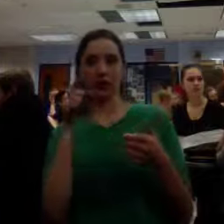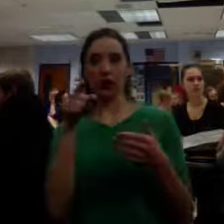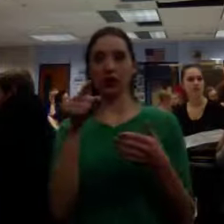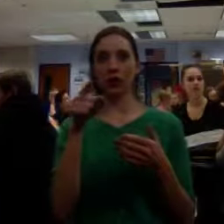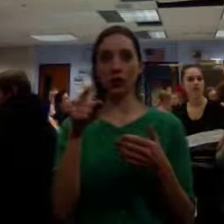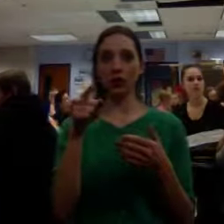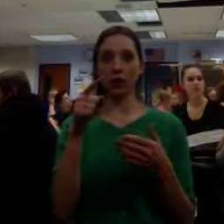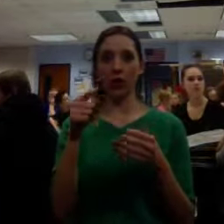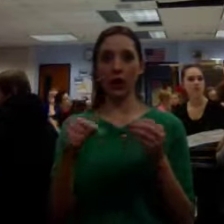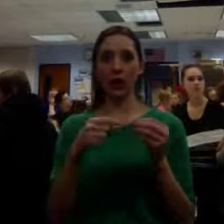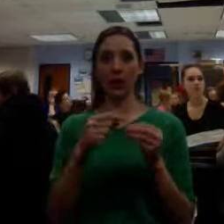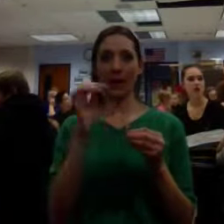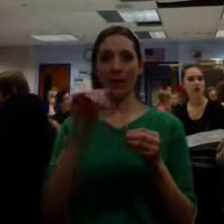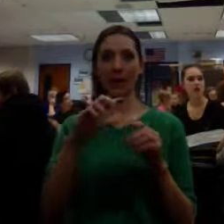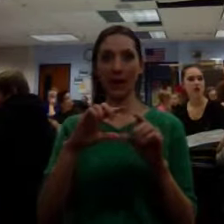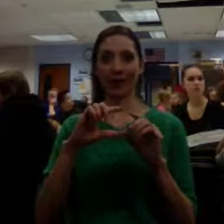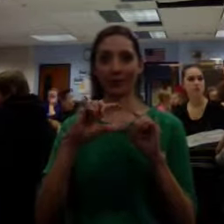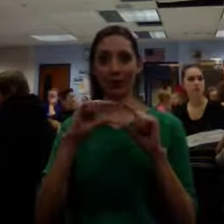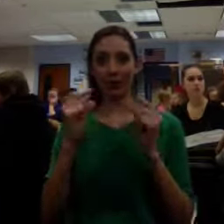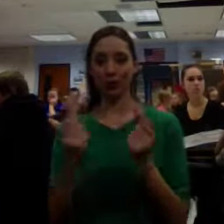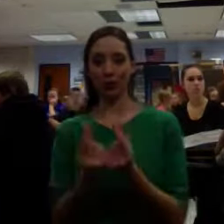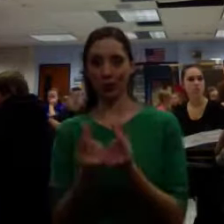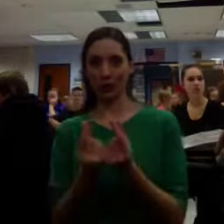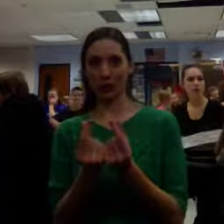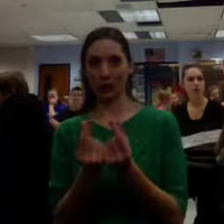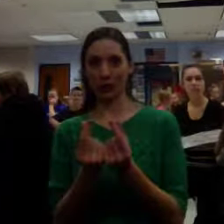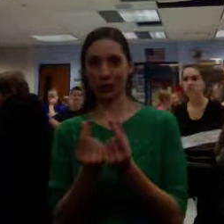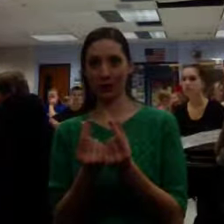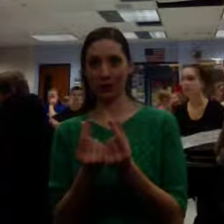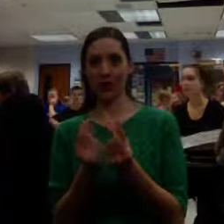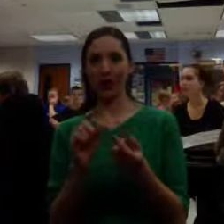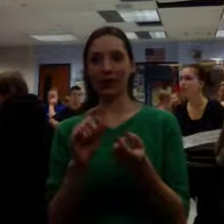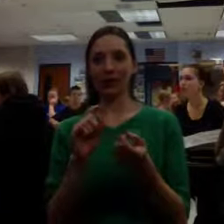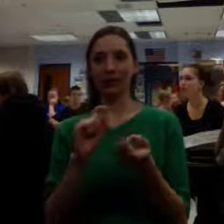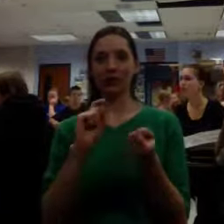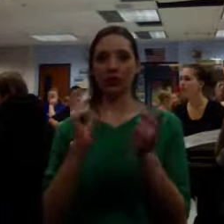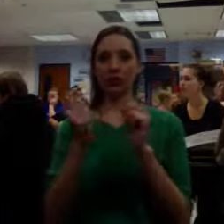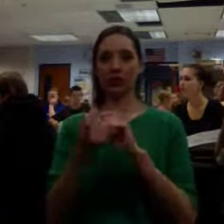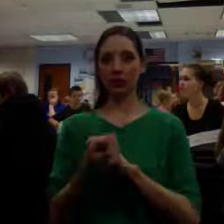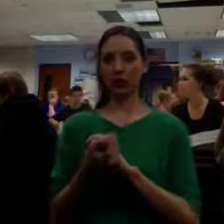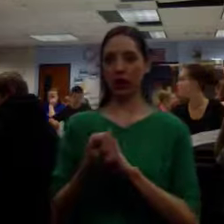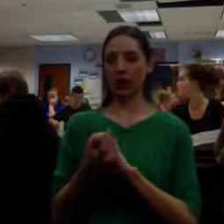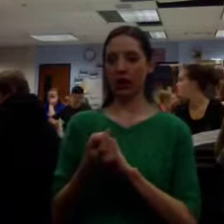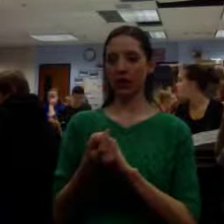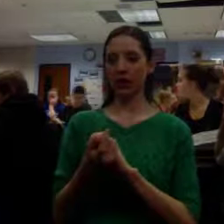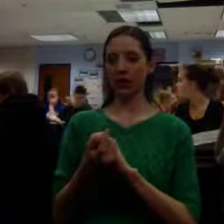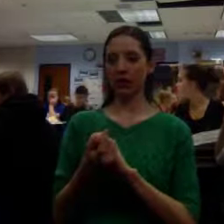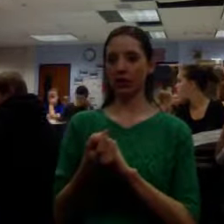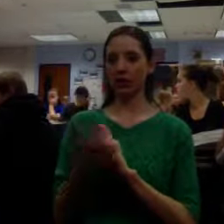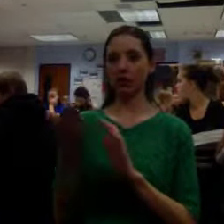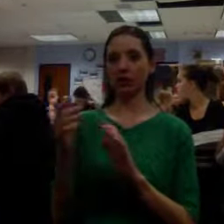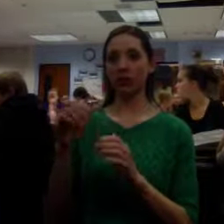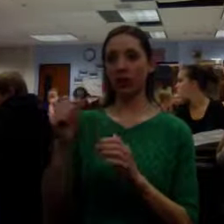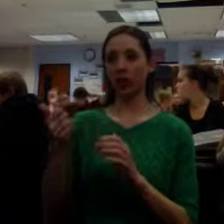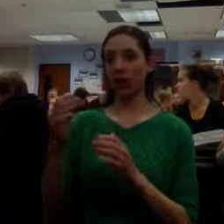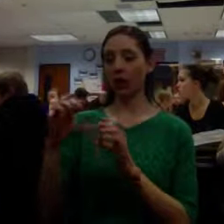then you'll switch. The other group will critique, or the other group will do their preschool for you. They're going to run